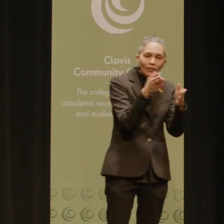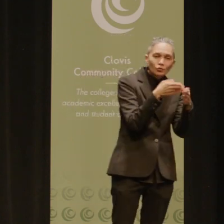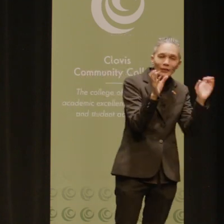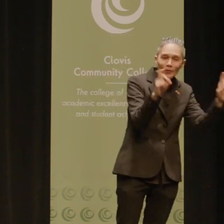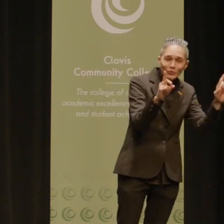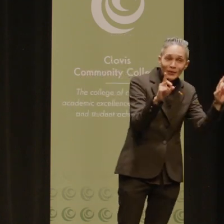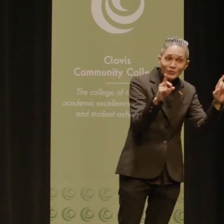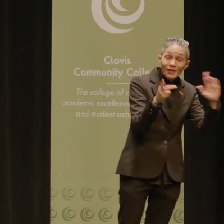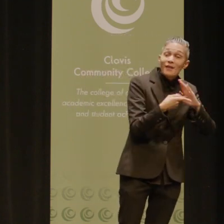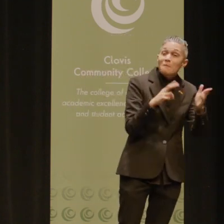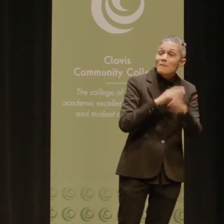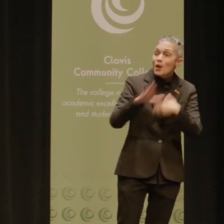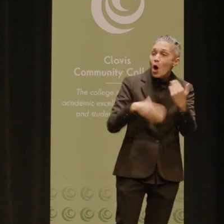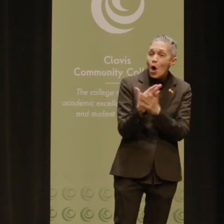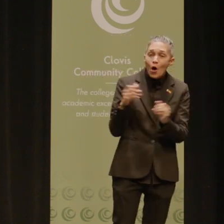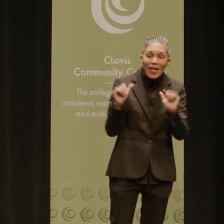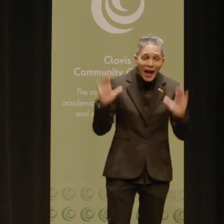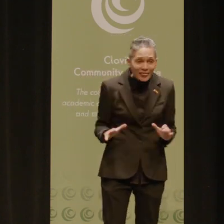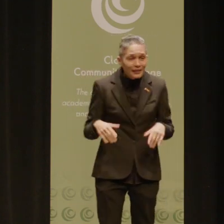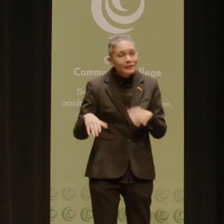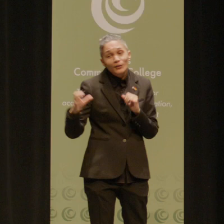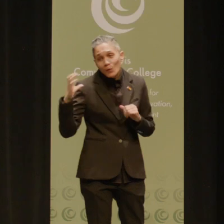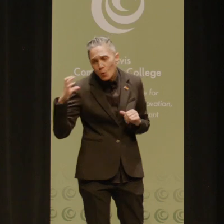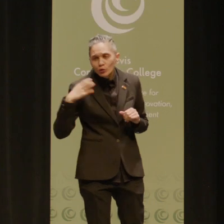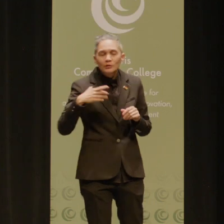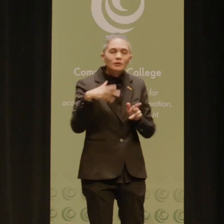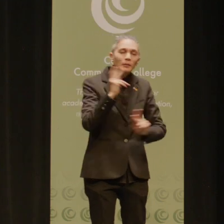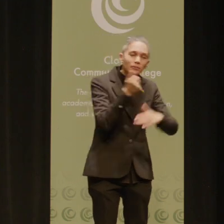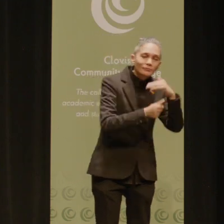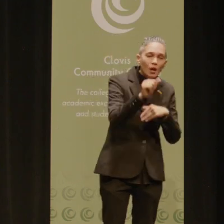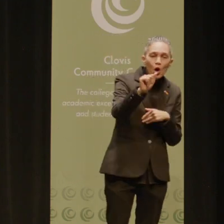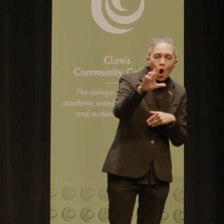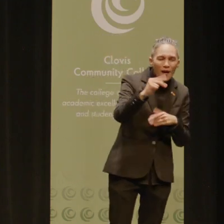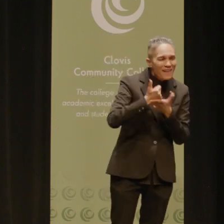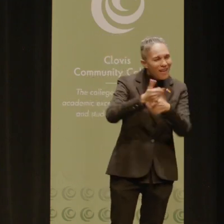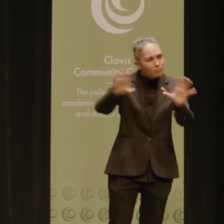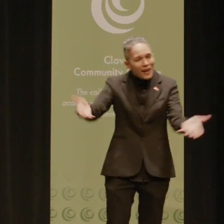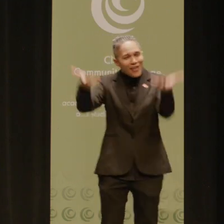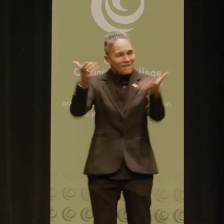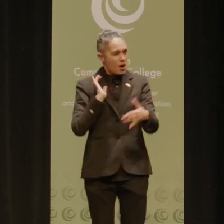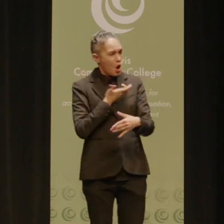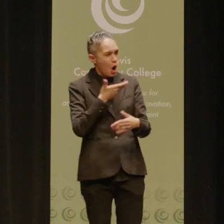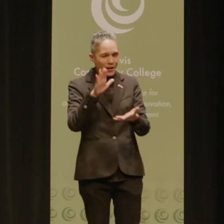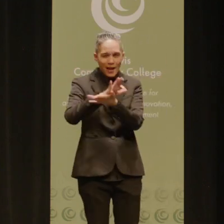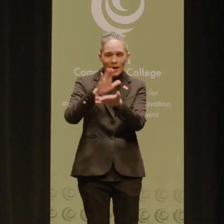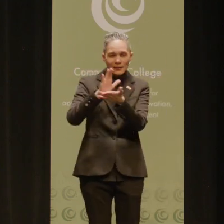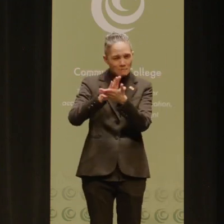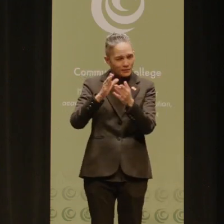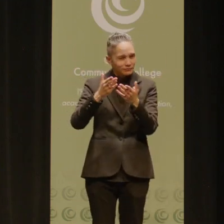So all of our athletes, all of our coaches, all of our artistic folks, they're helping elevate our